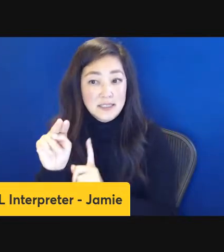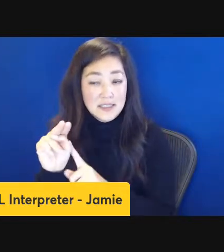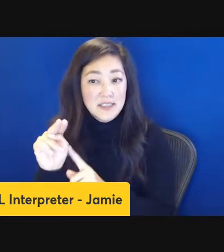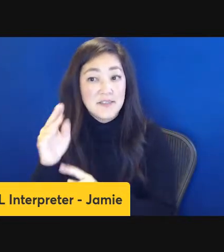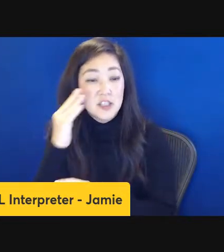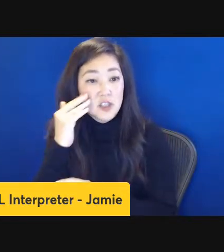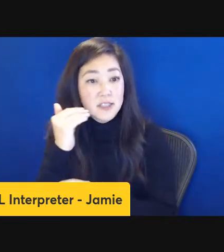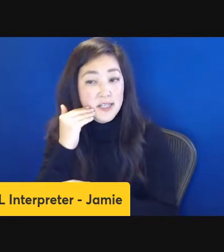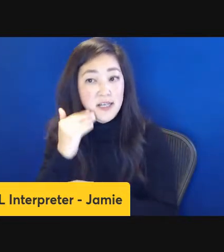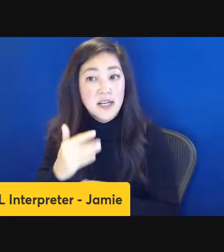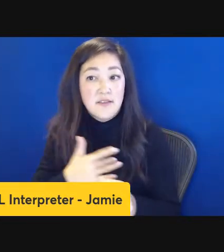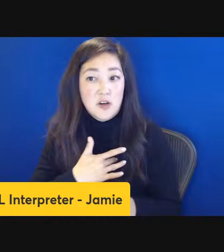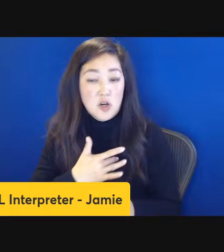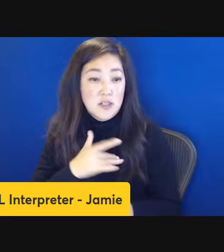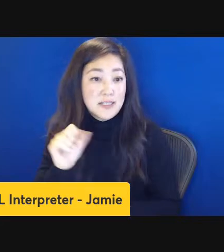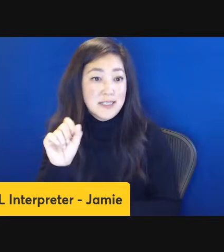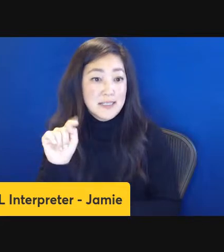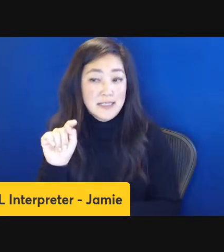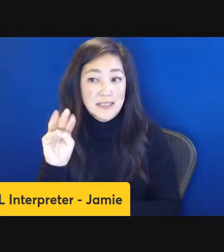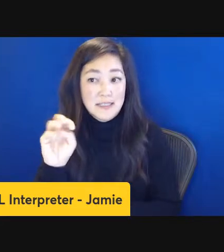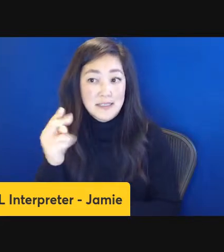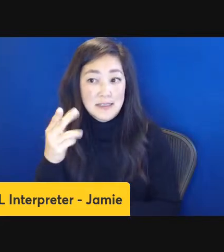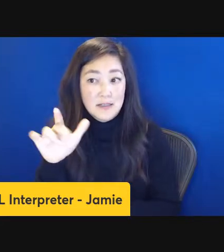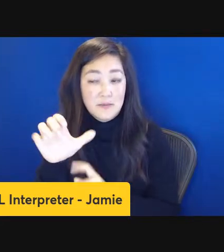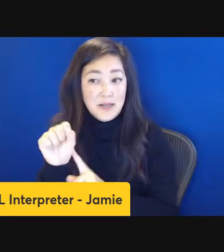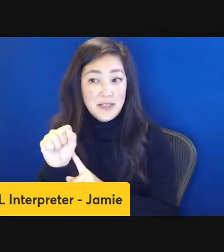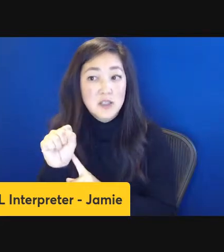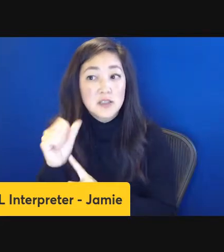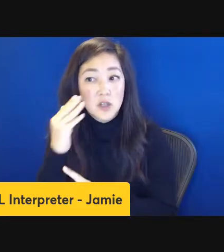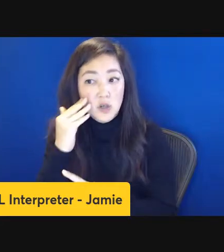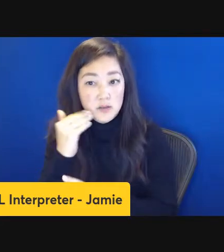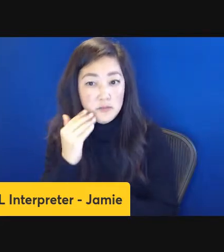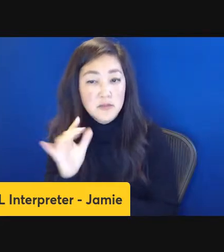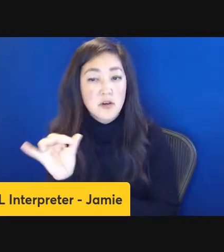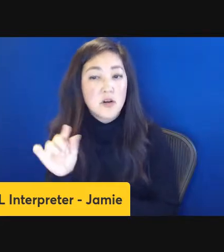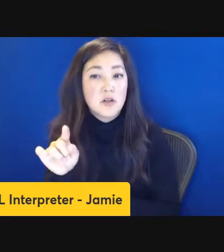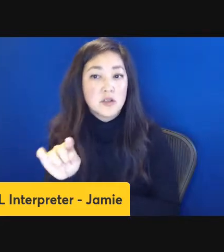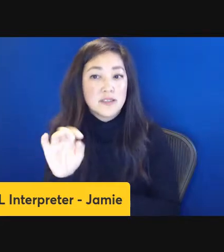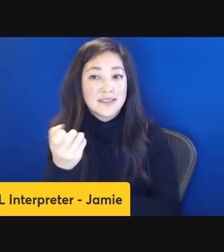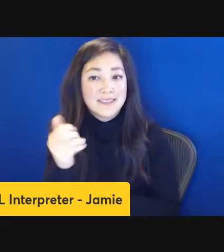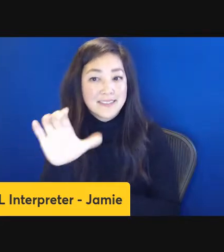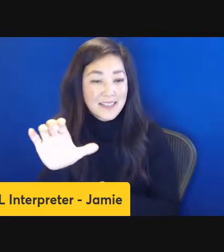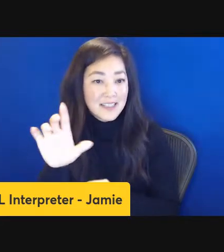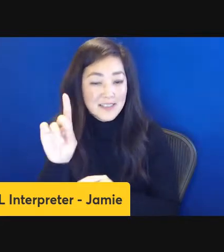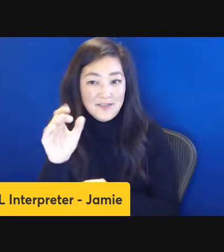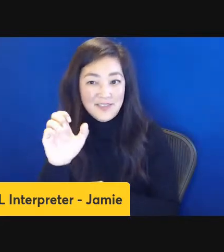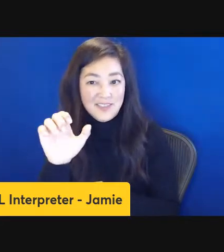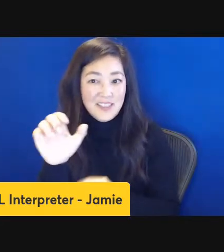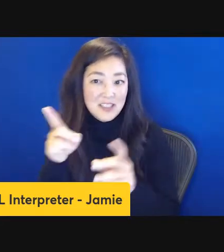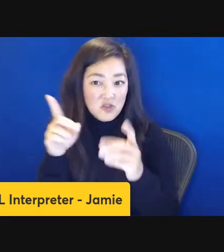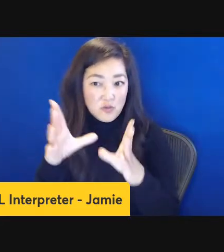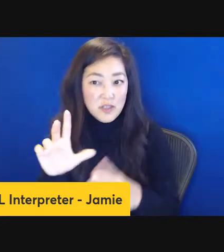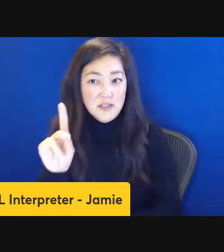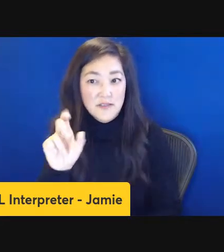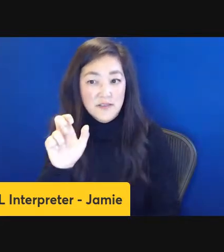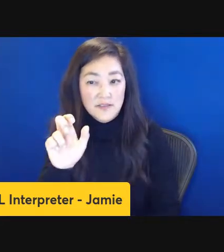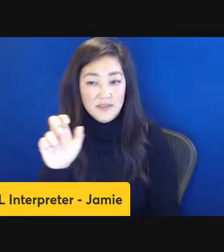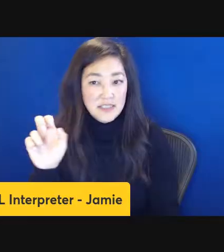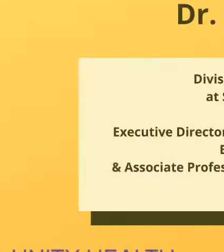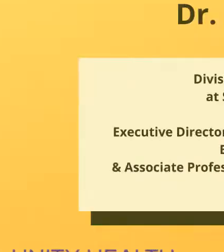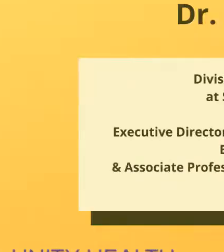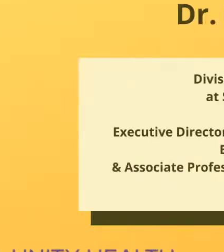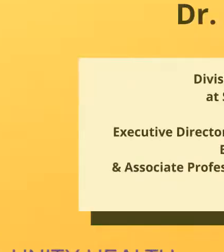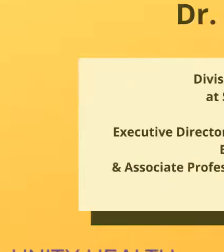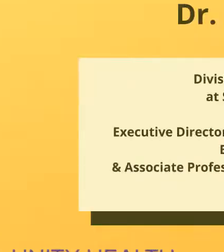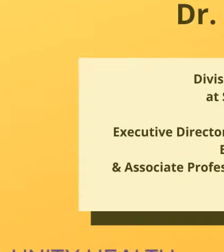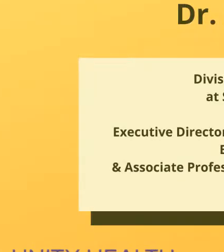Michael's Hospital. He's also the executive director of the Keenan Research Center for Biomedical Science. Dr. Connolly